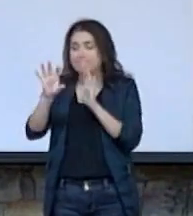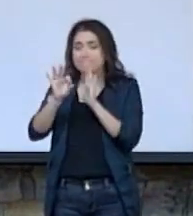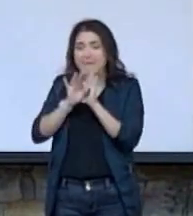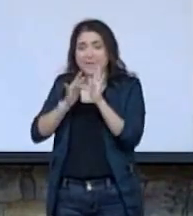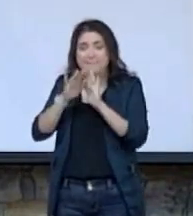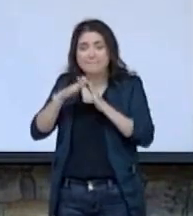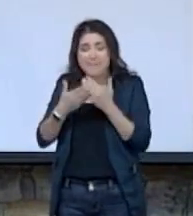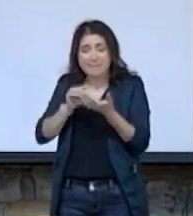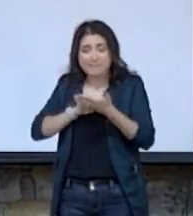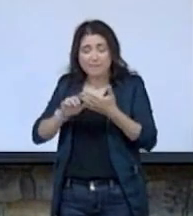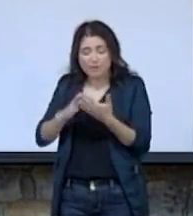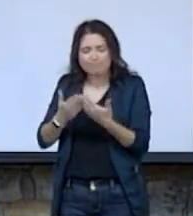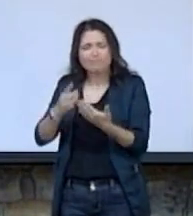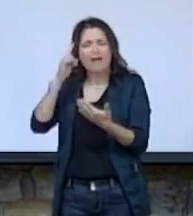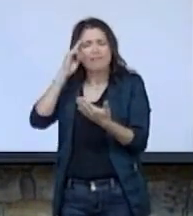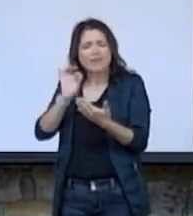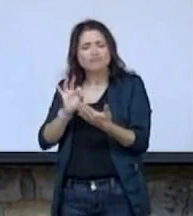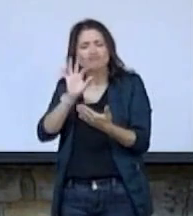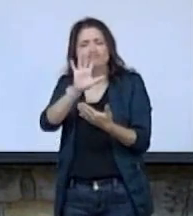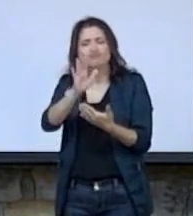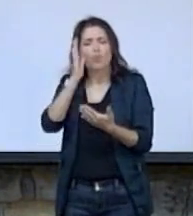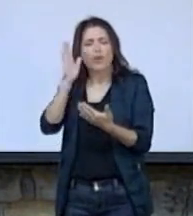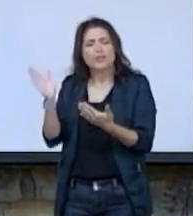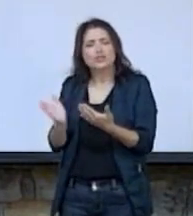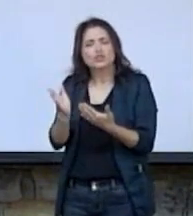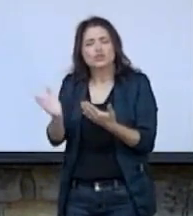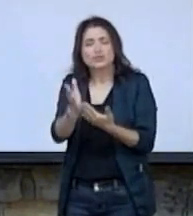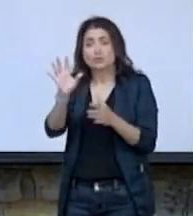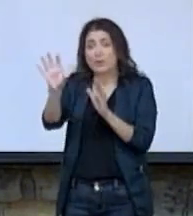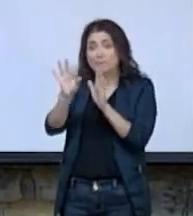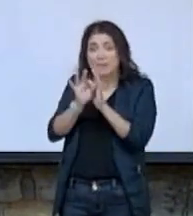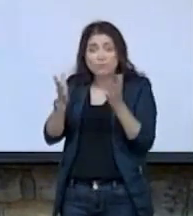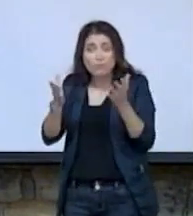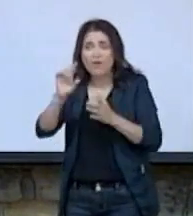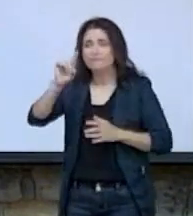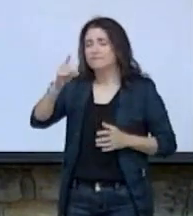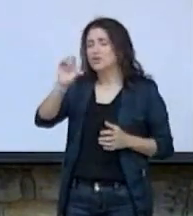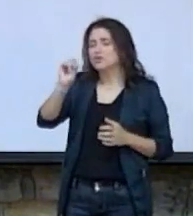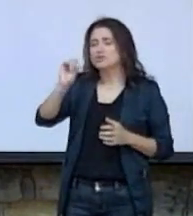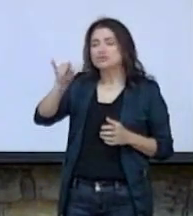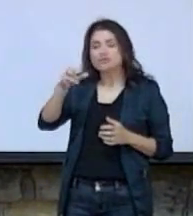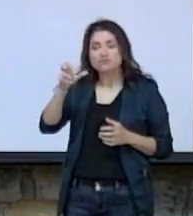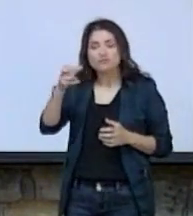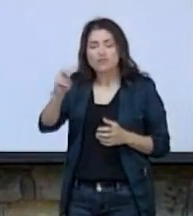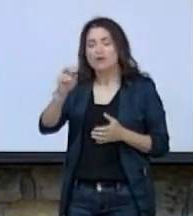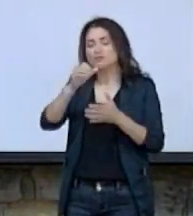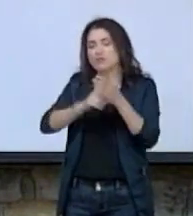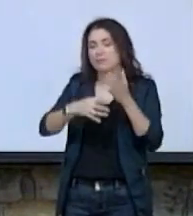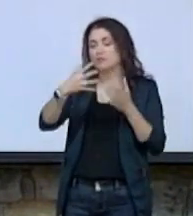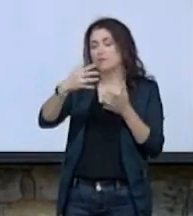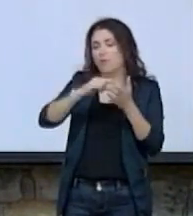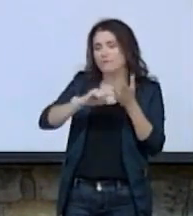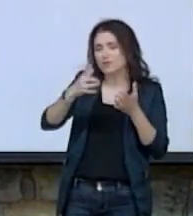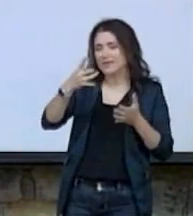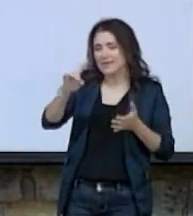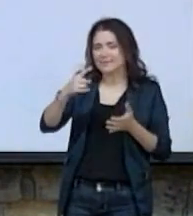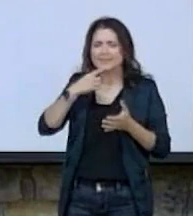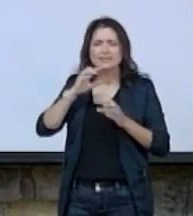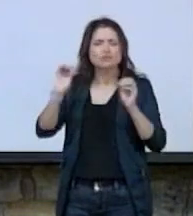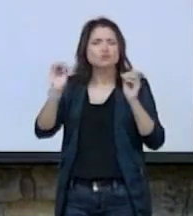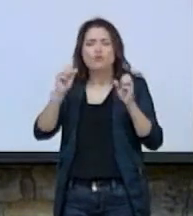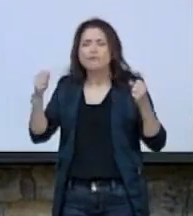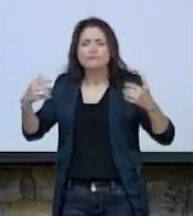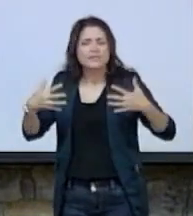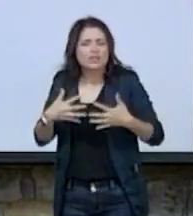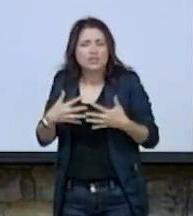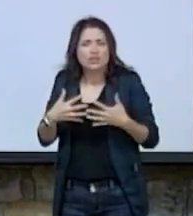that I think would be encouraging. So he picks out 1 John chapter 4 and verse 18, which says, there's no fear in